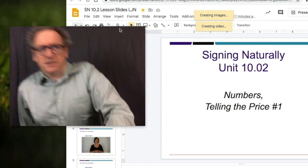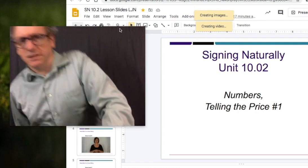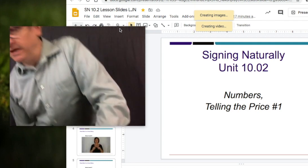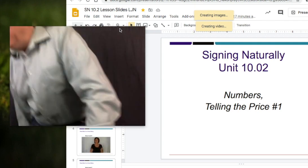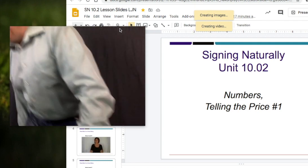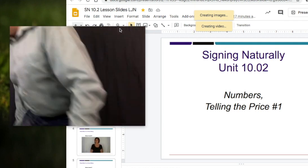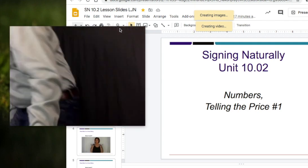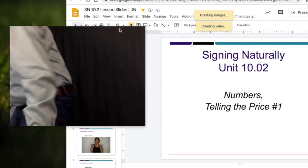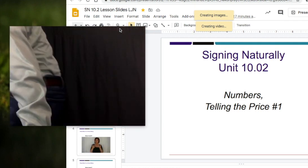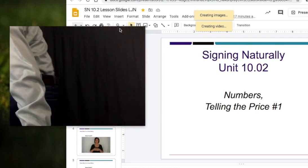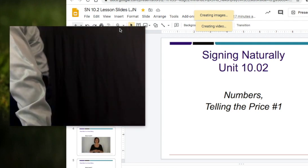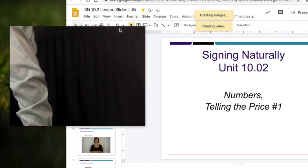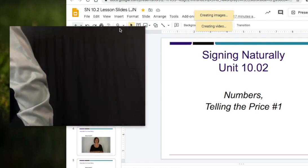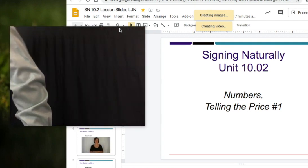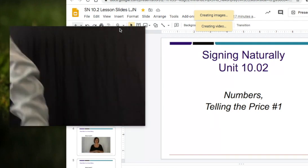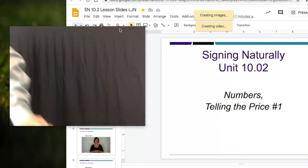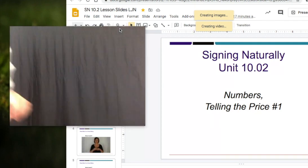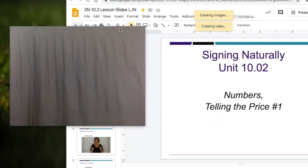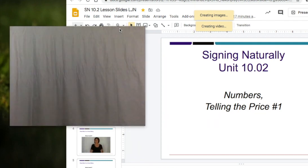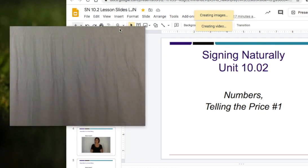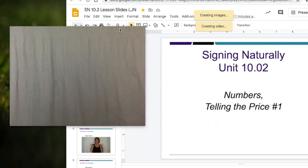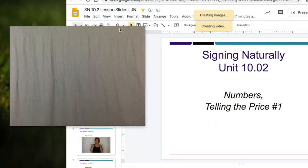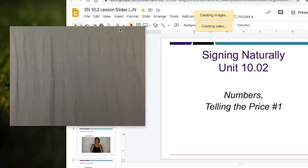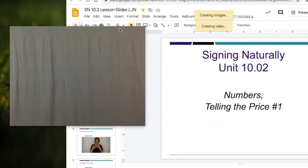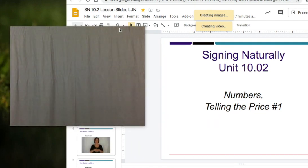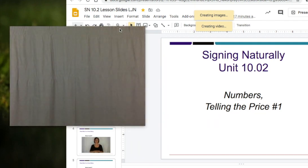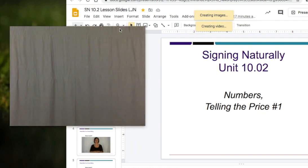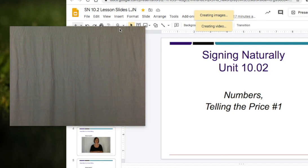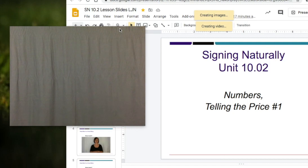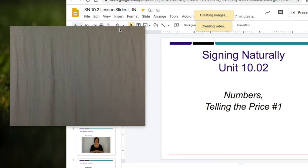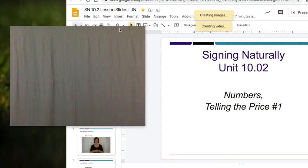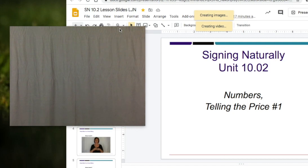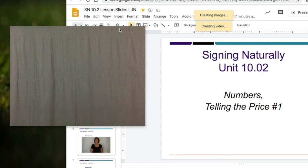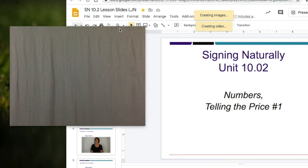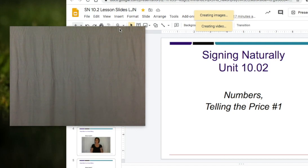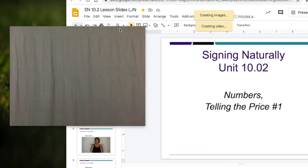turn this bothering me. Hold on, I'll be right back.